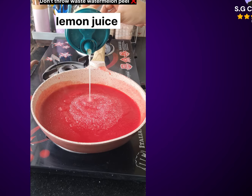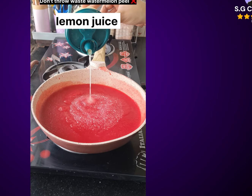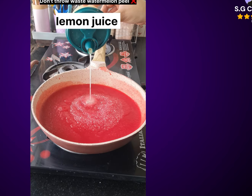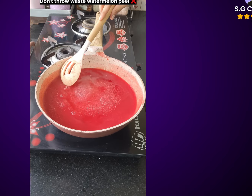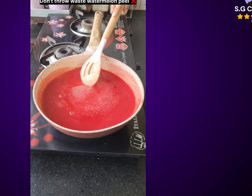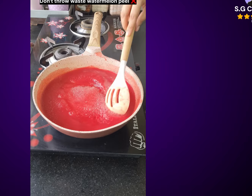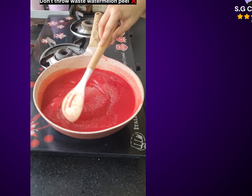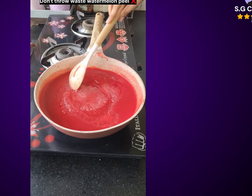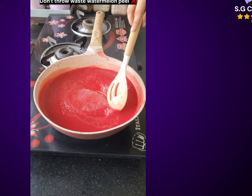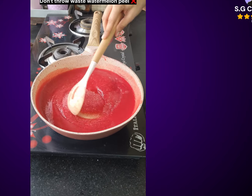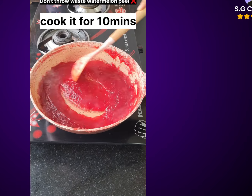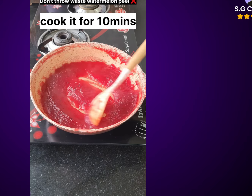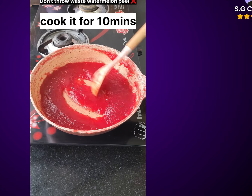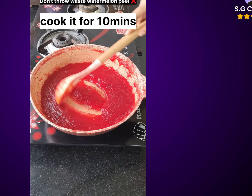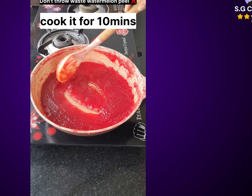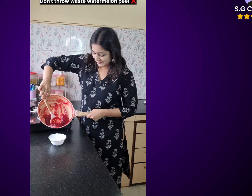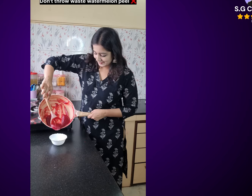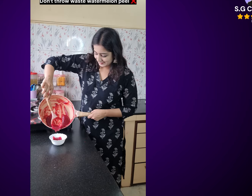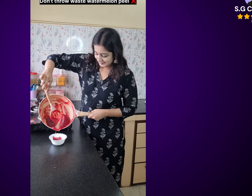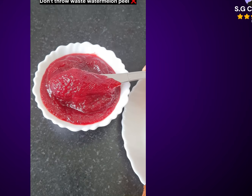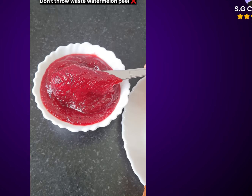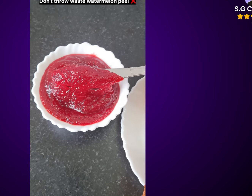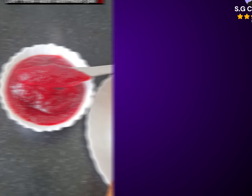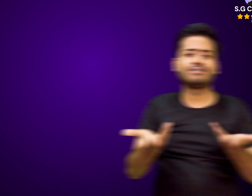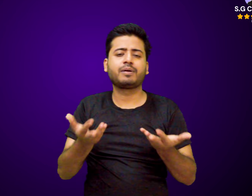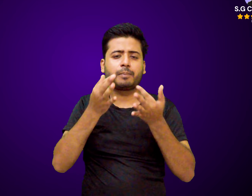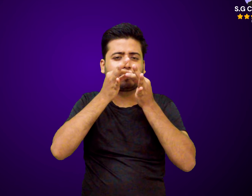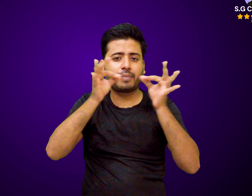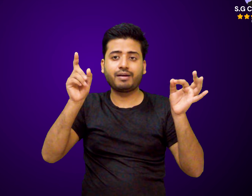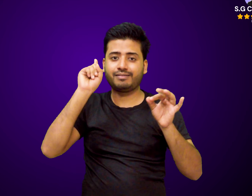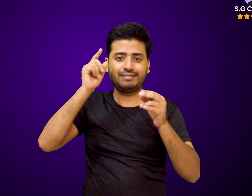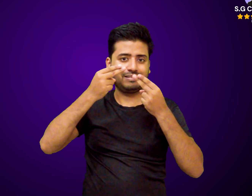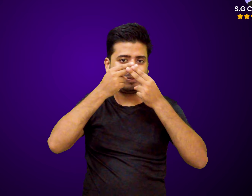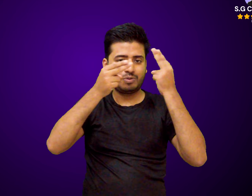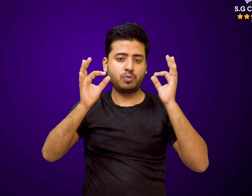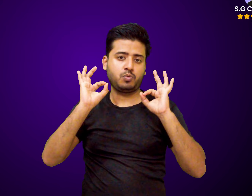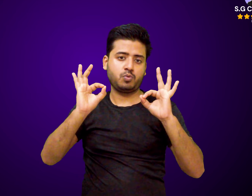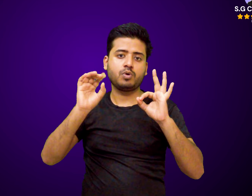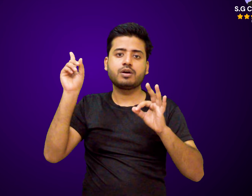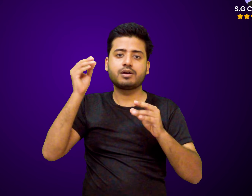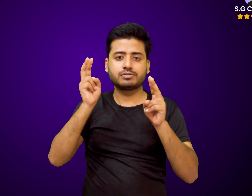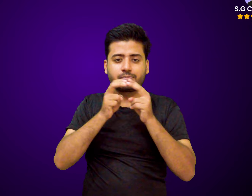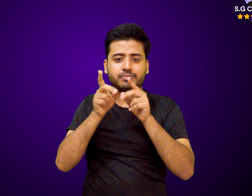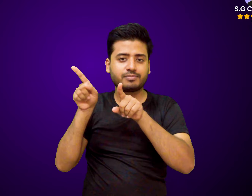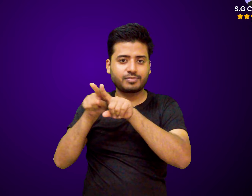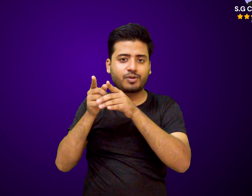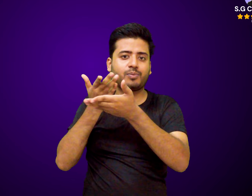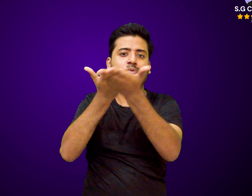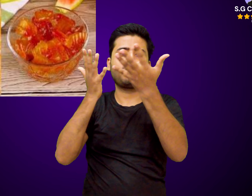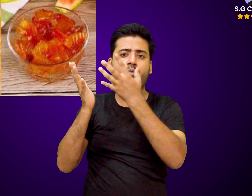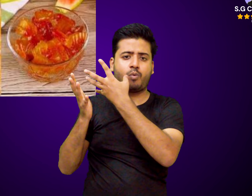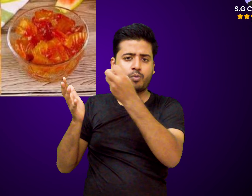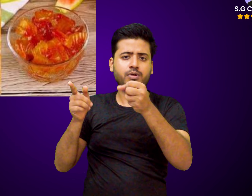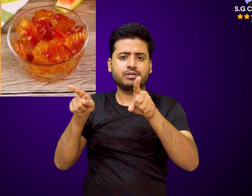for a refreshing crunch, similar to jicama. Dosa or fritters. In some South Indian recipes, the rind can be ground